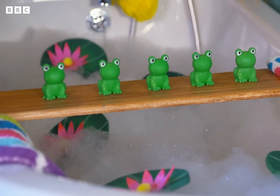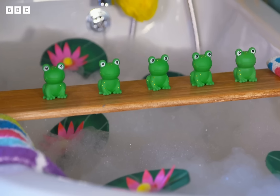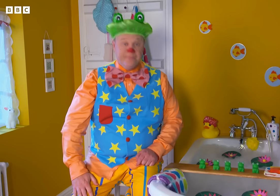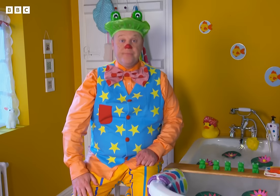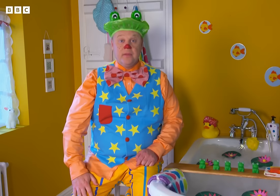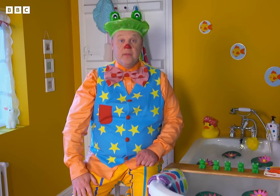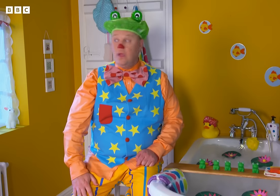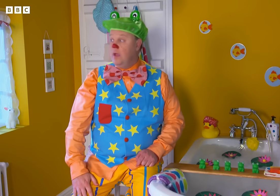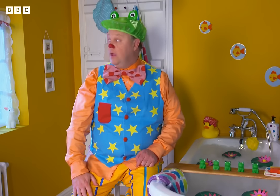Tumble?